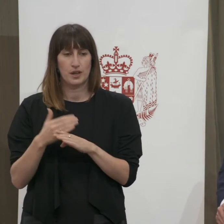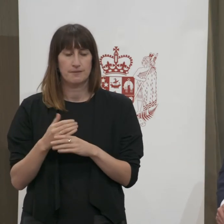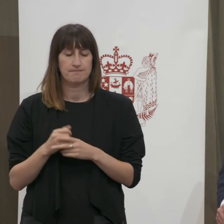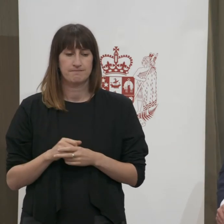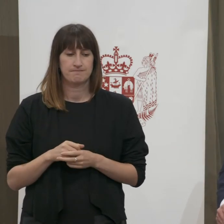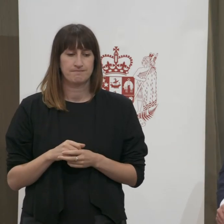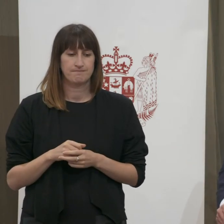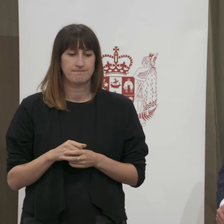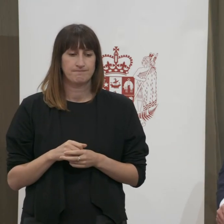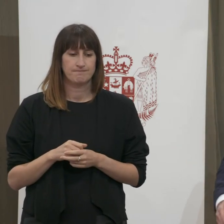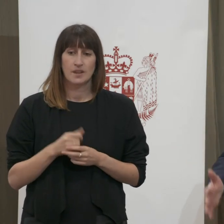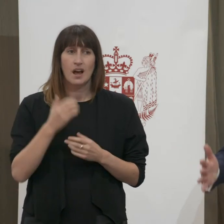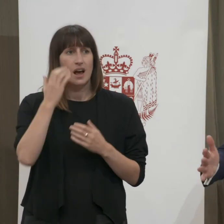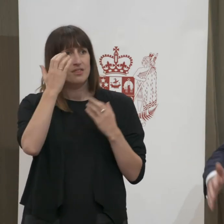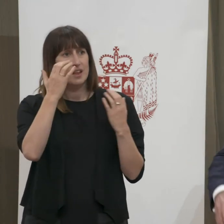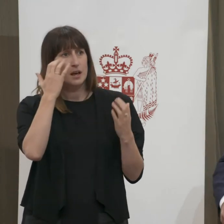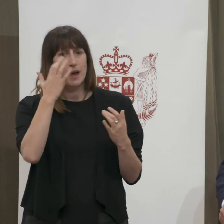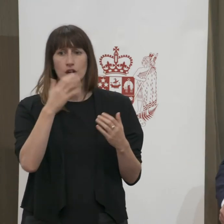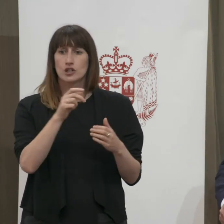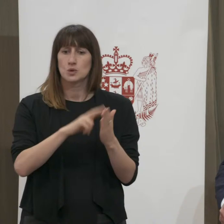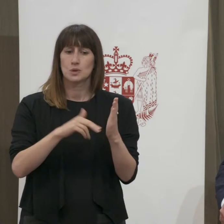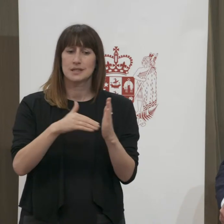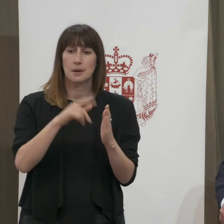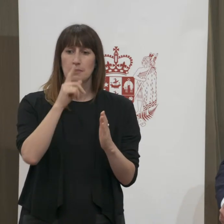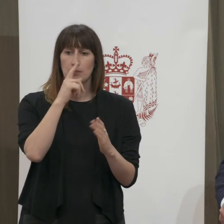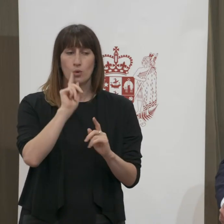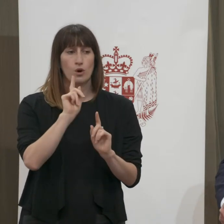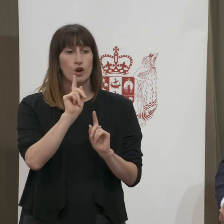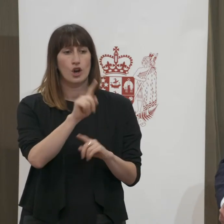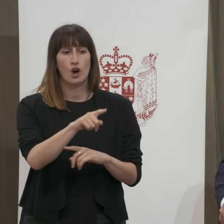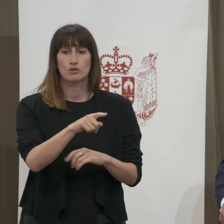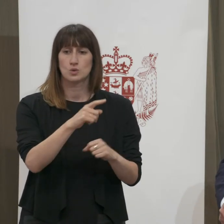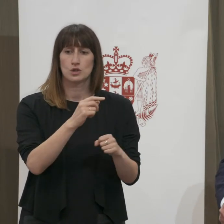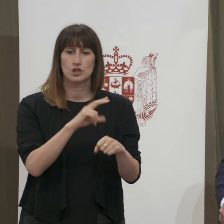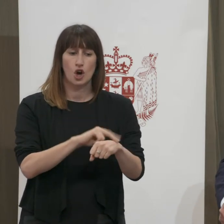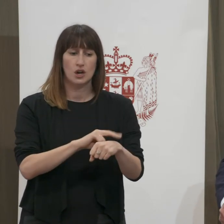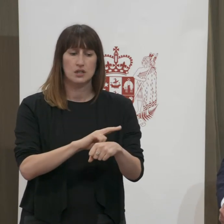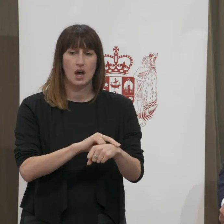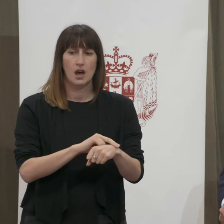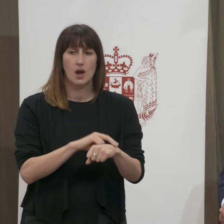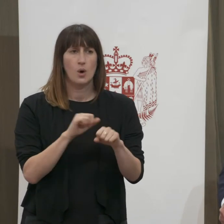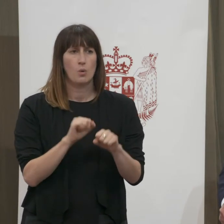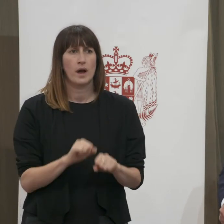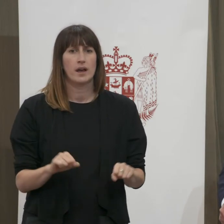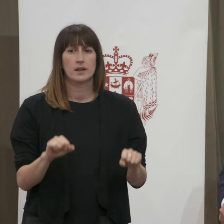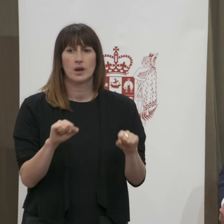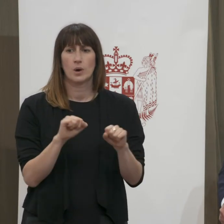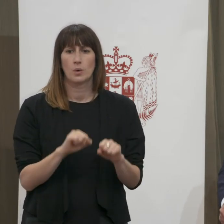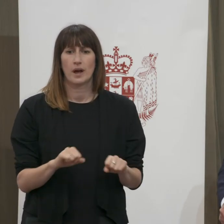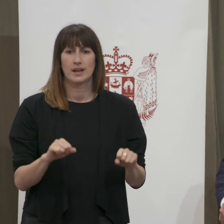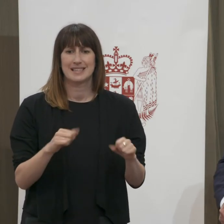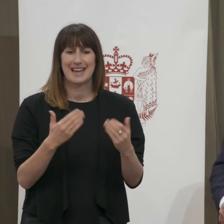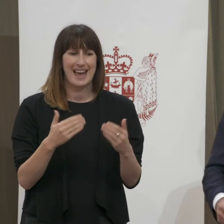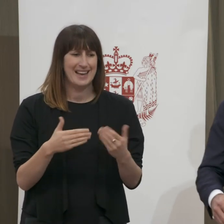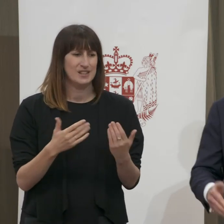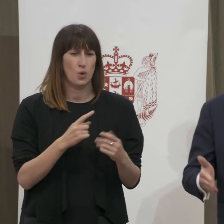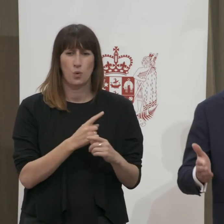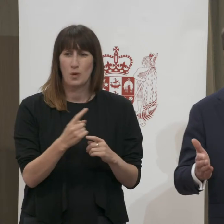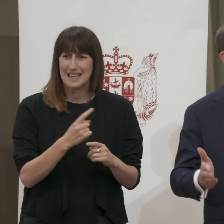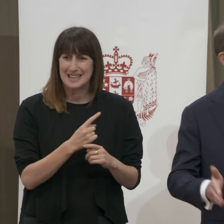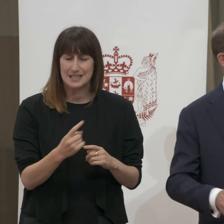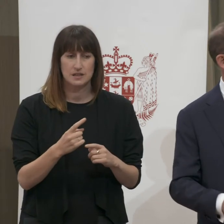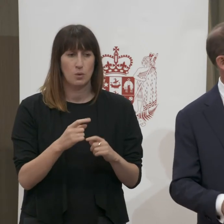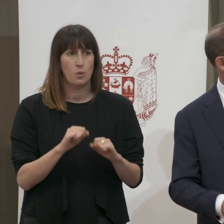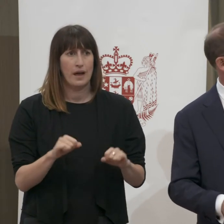the New Zealanders who go to their doctor, sometimes can wait days and weeks for an appointment. I think of those who go